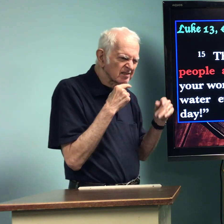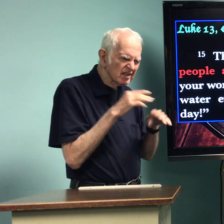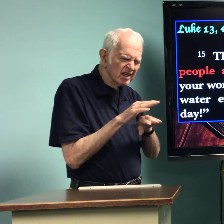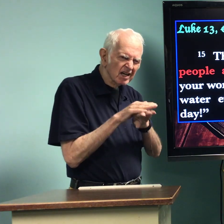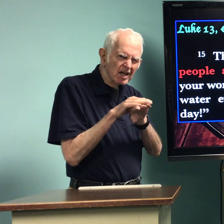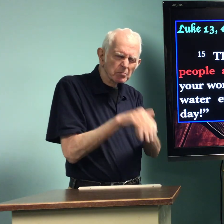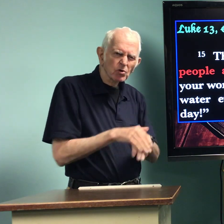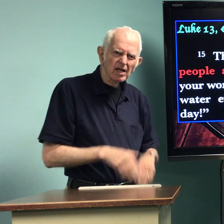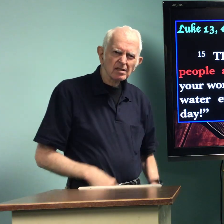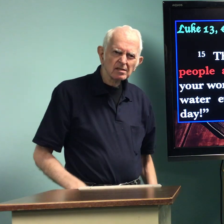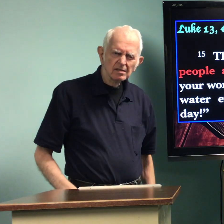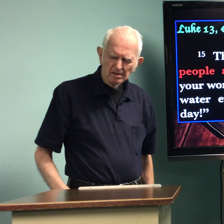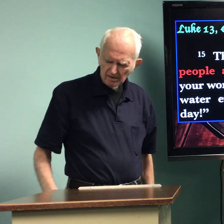Why? Do you say hypocrites?